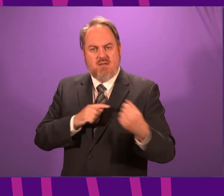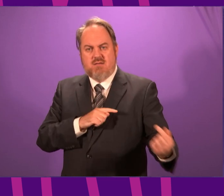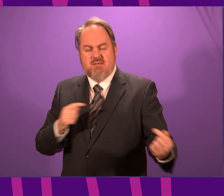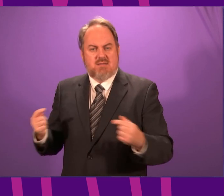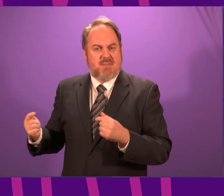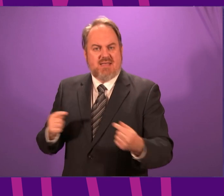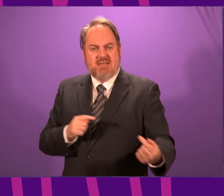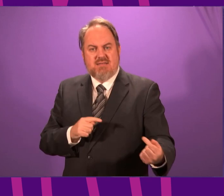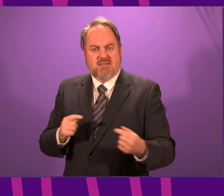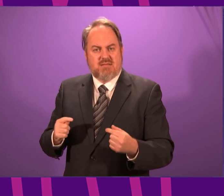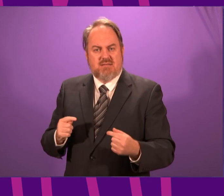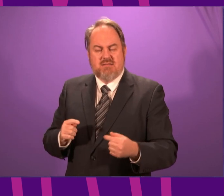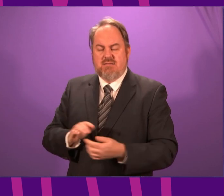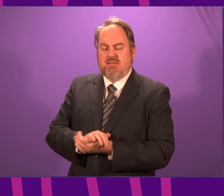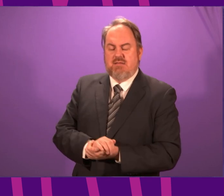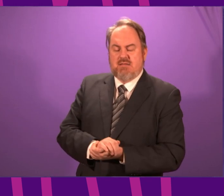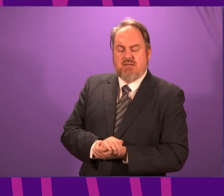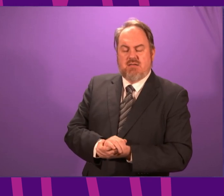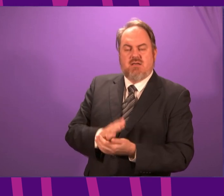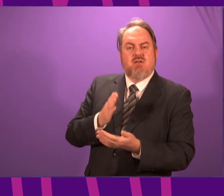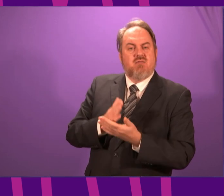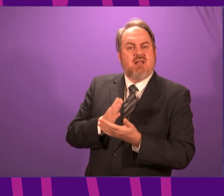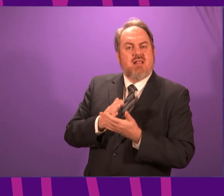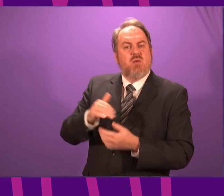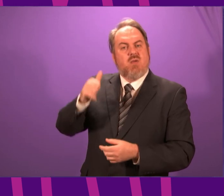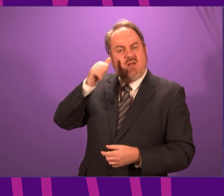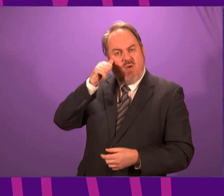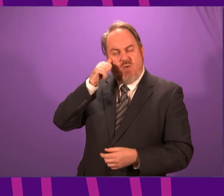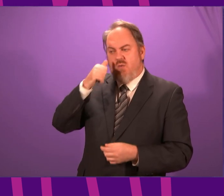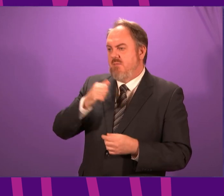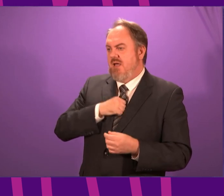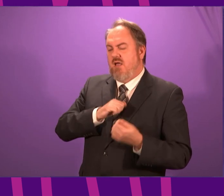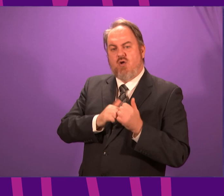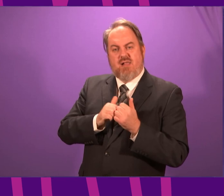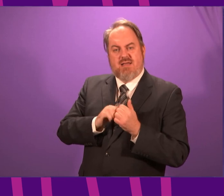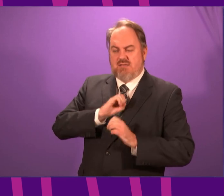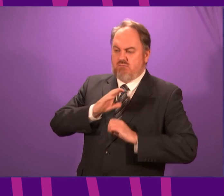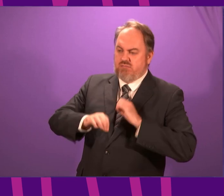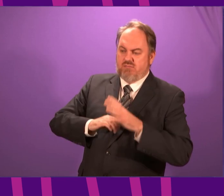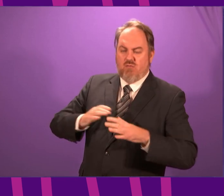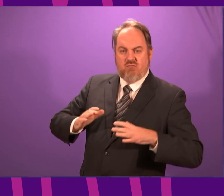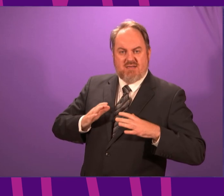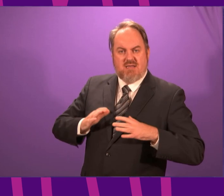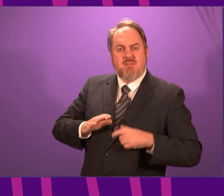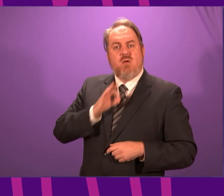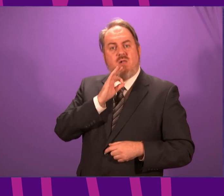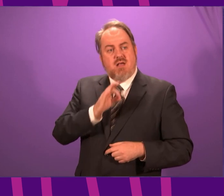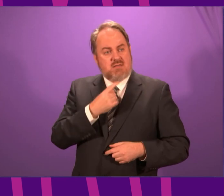that Alex Neil and Jamie Green spoke about in their own contributions. And may I join